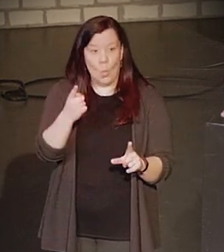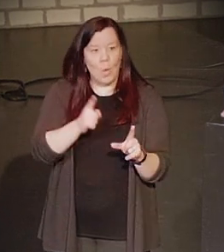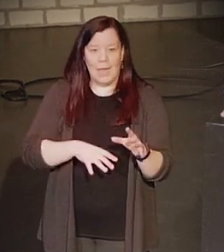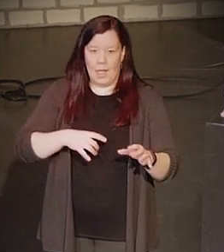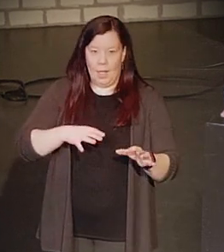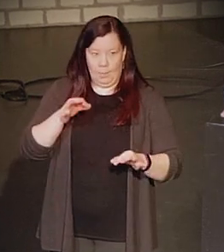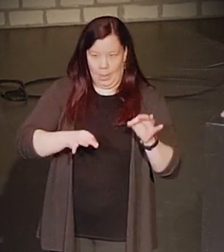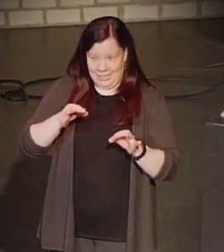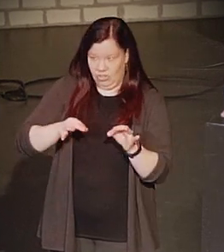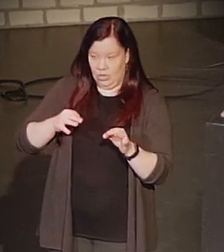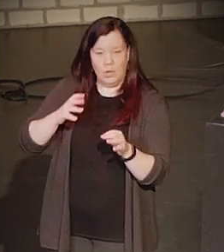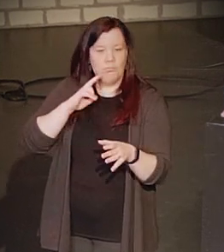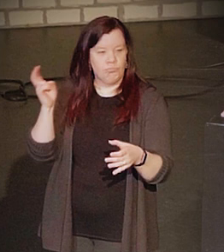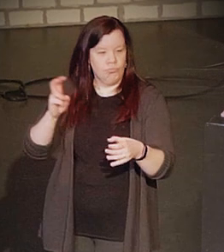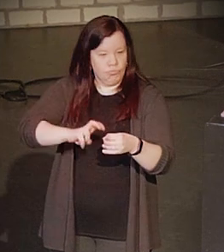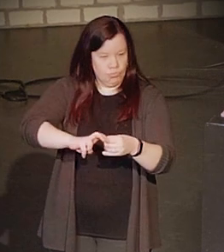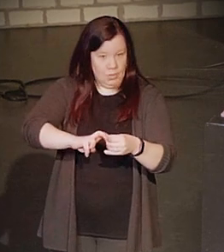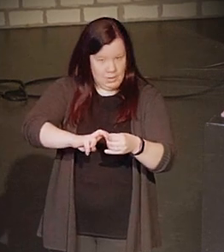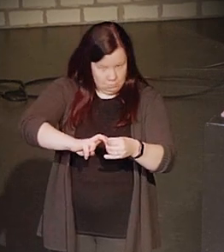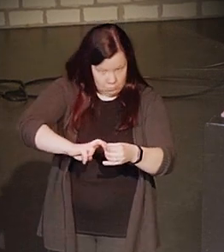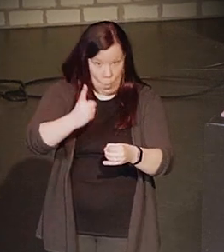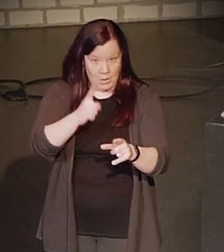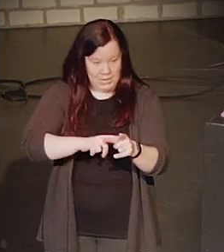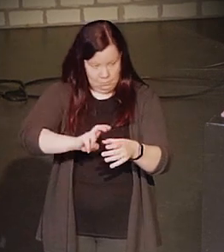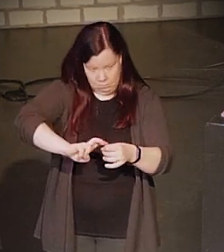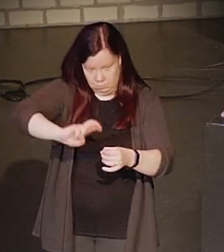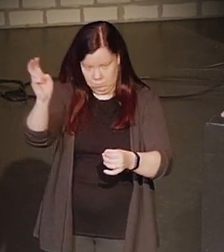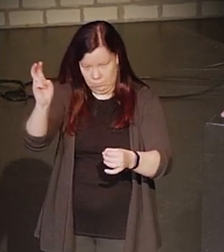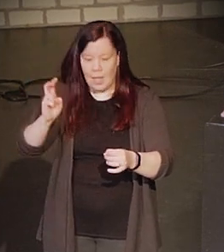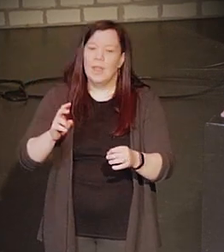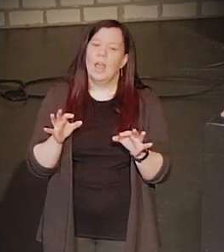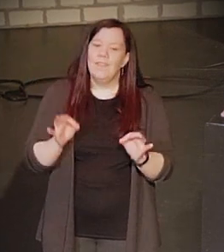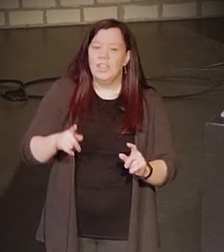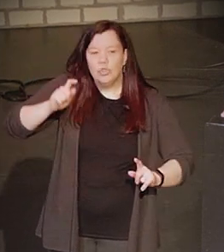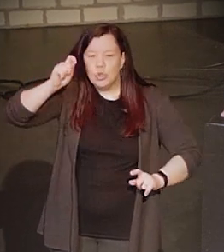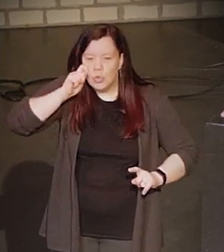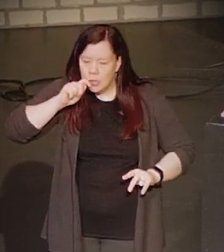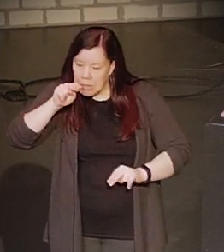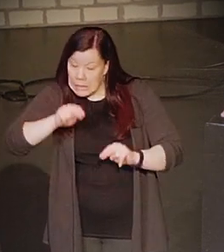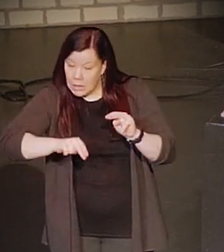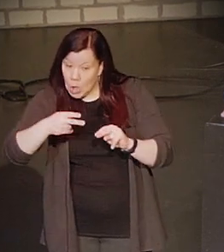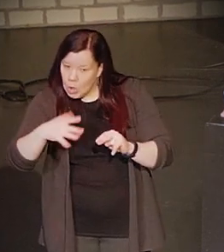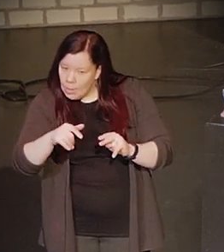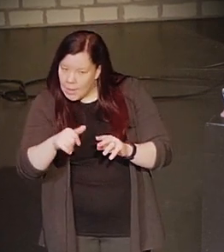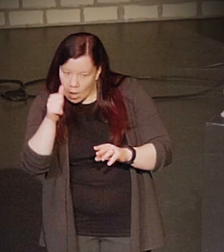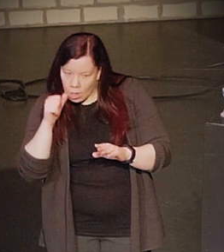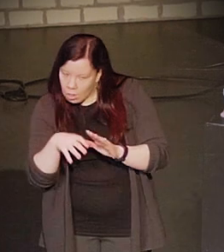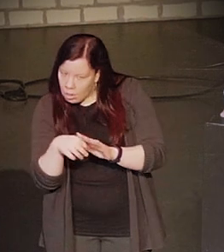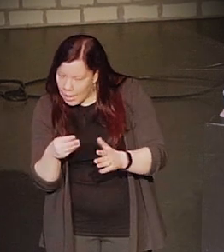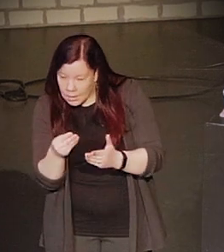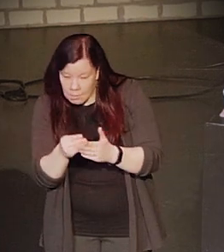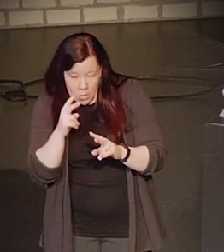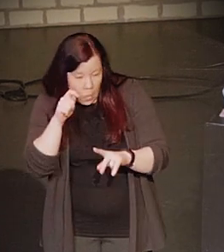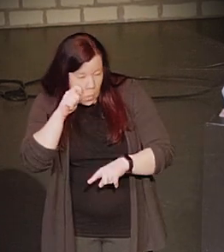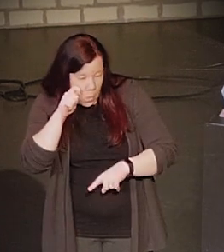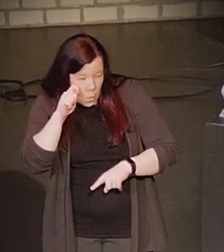now going to be officially scrutinized as to whether or not they had done a good job or fiddled the books. So Athens, in many ways, was a